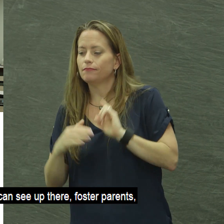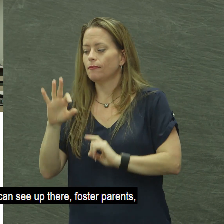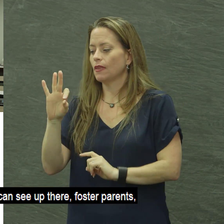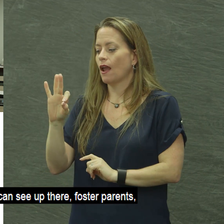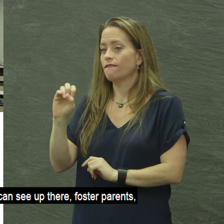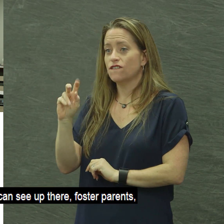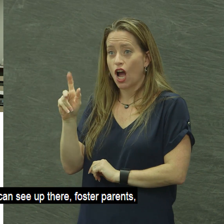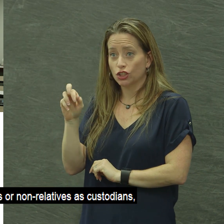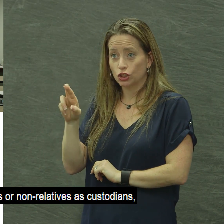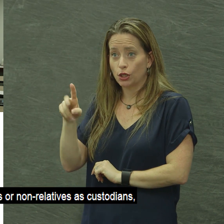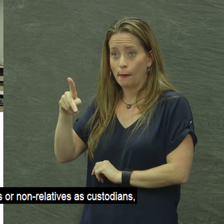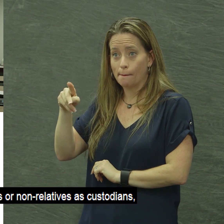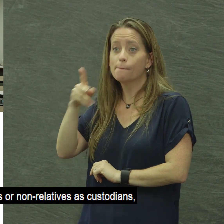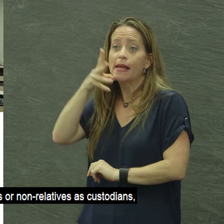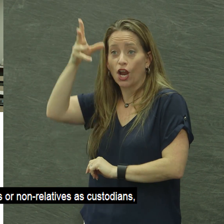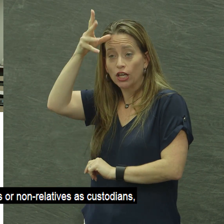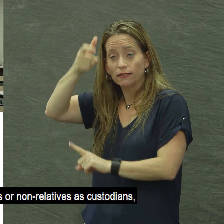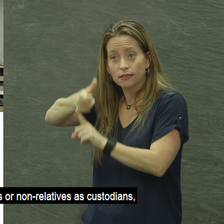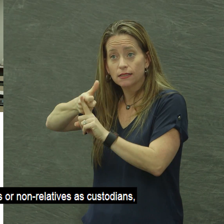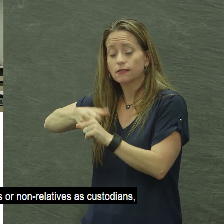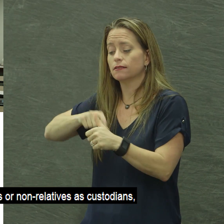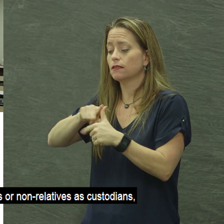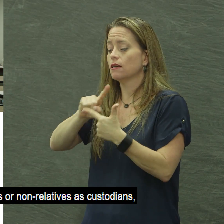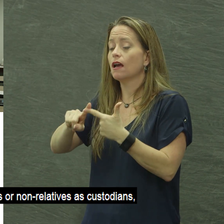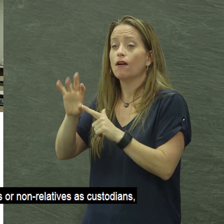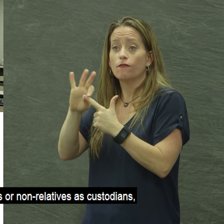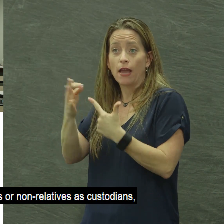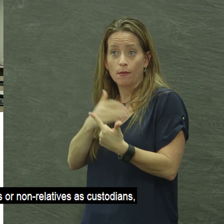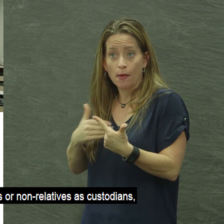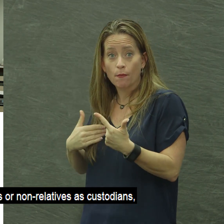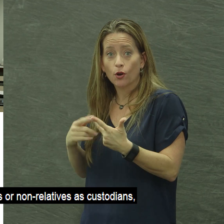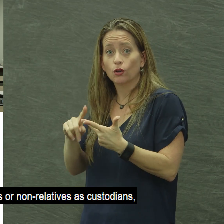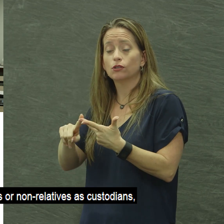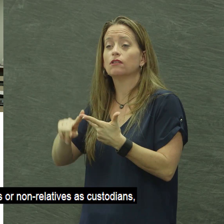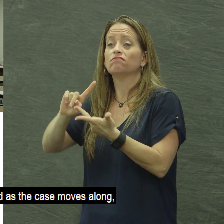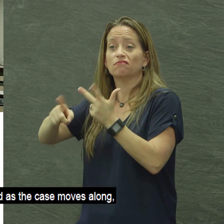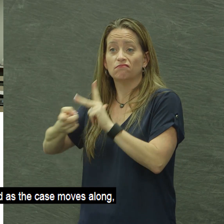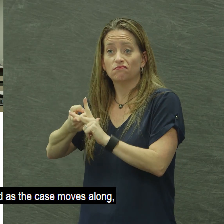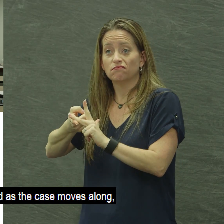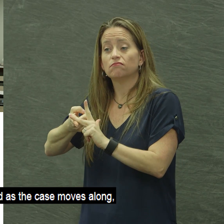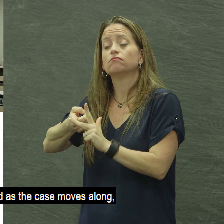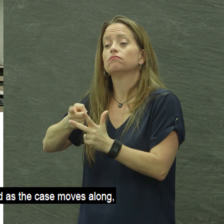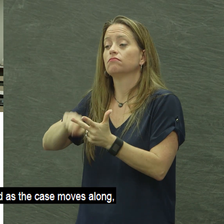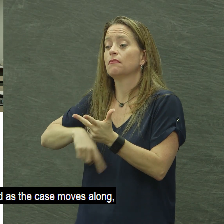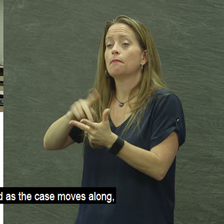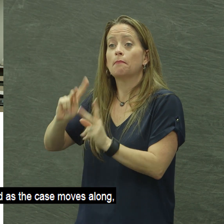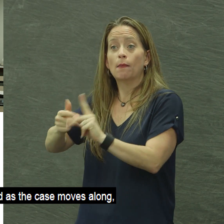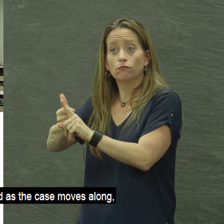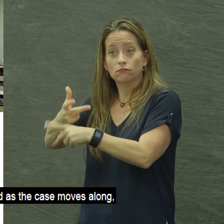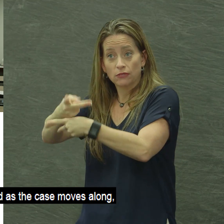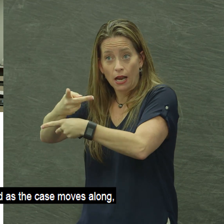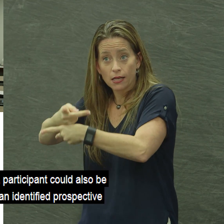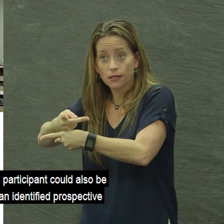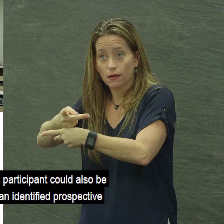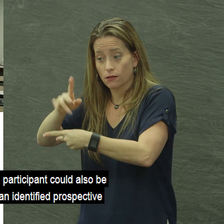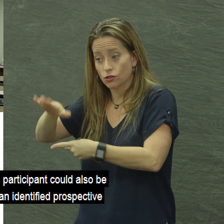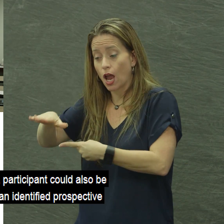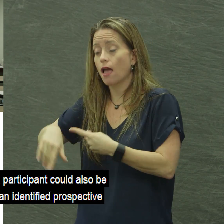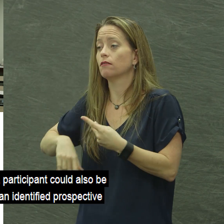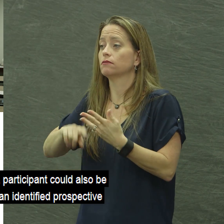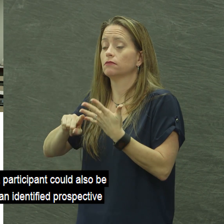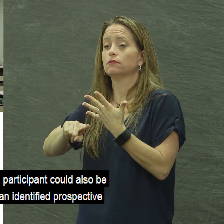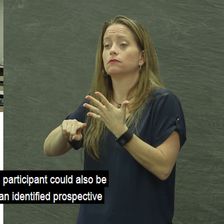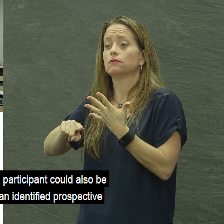parents, relatives or non-relatives as custodians. And as the case moves along,